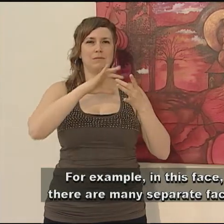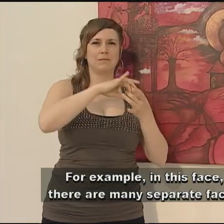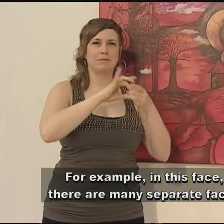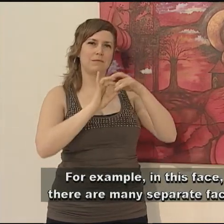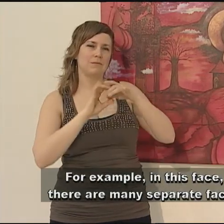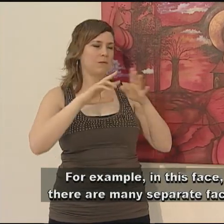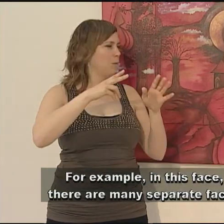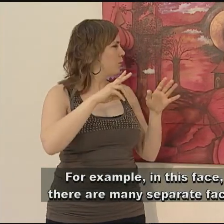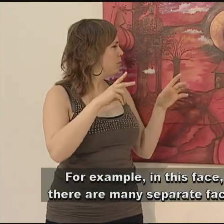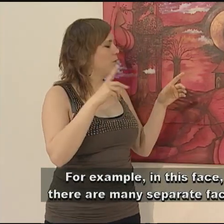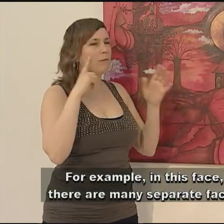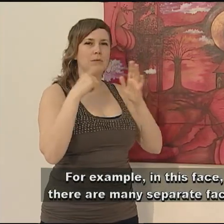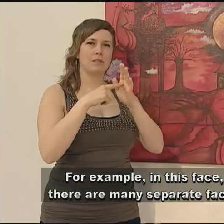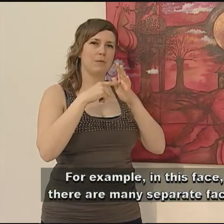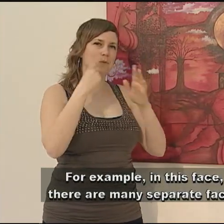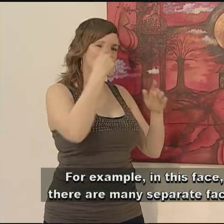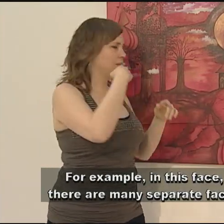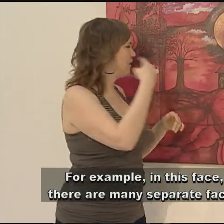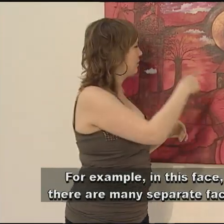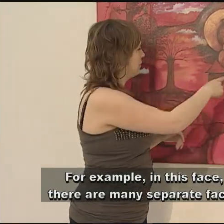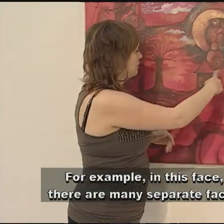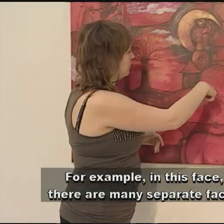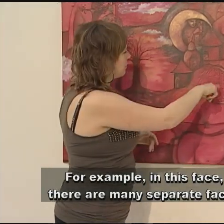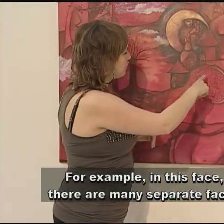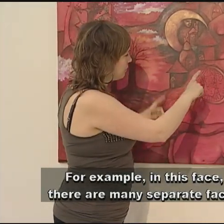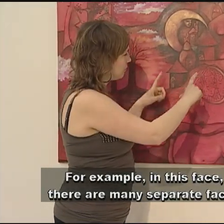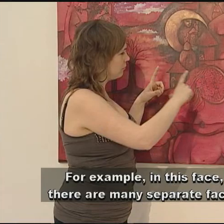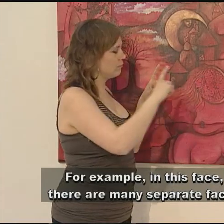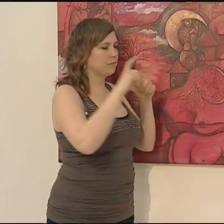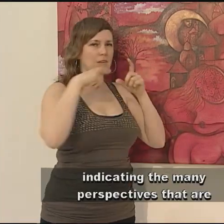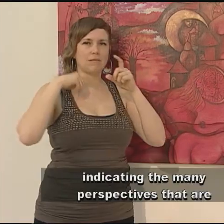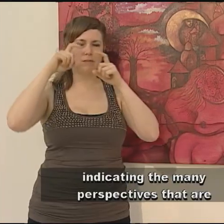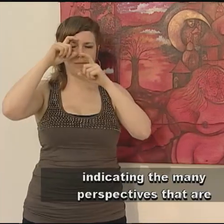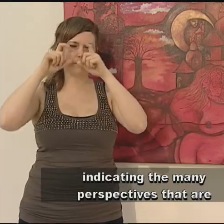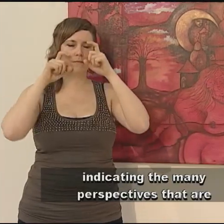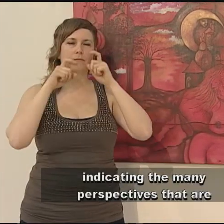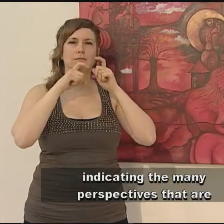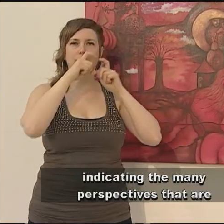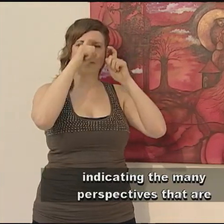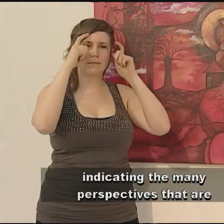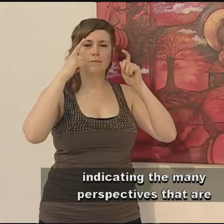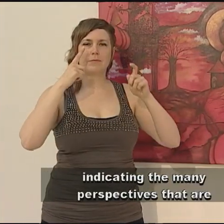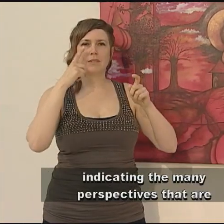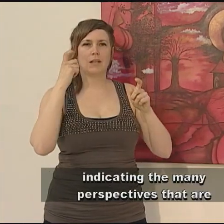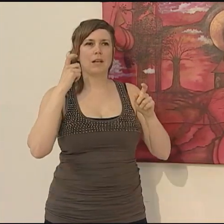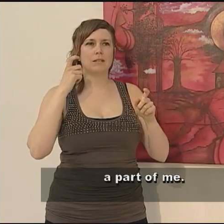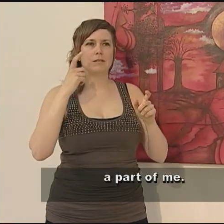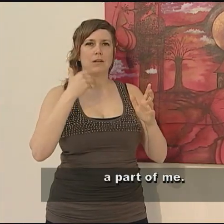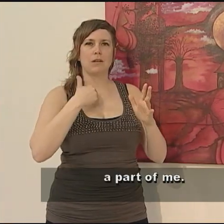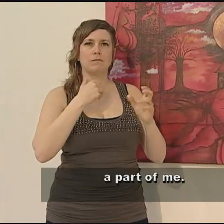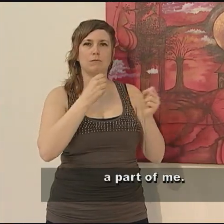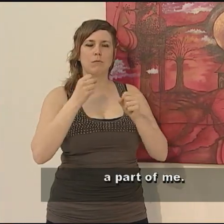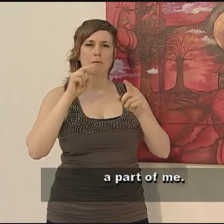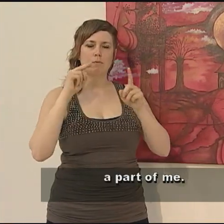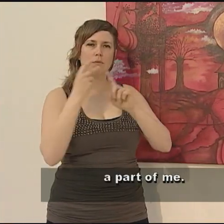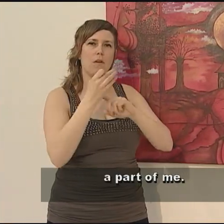For example, in this face, there are many separate faces, indicating the many perspectives that are a part of